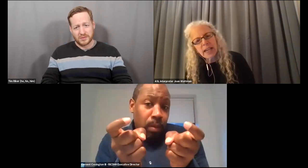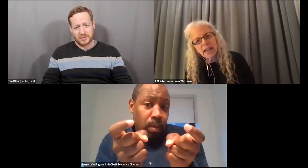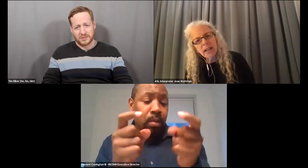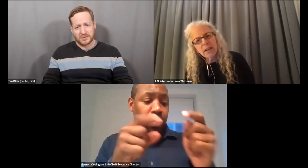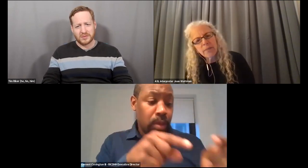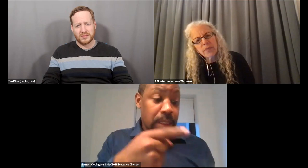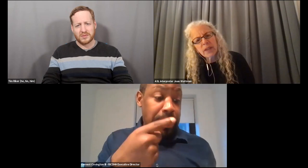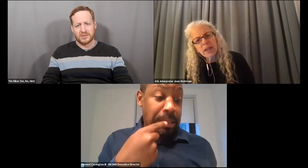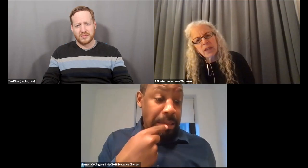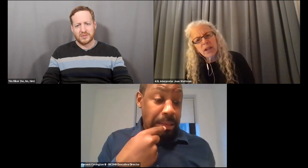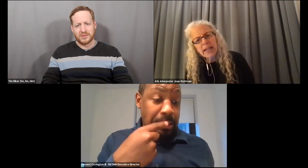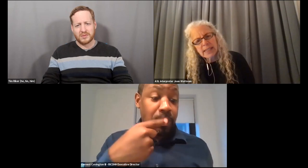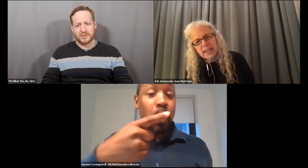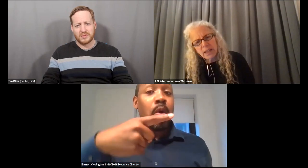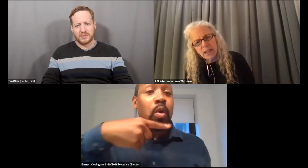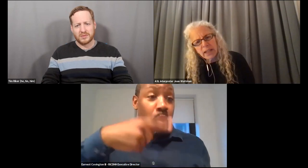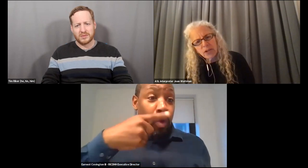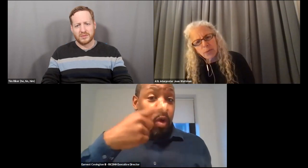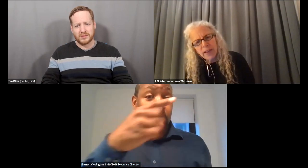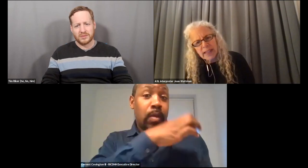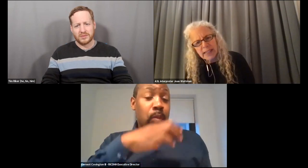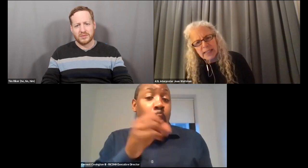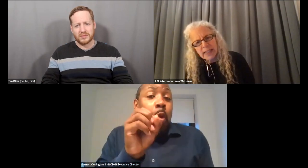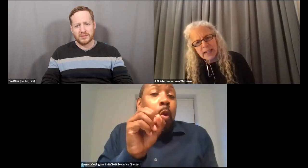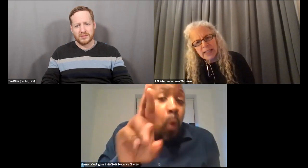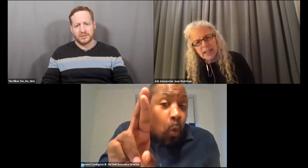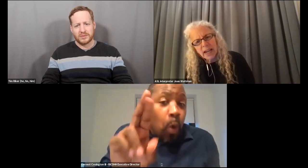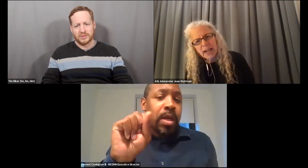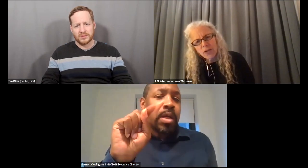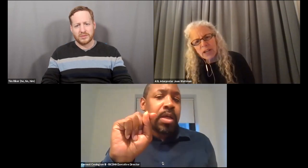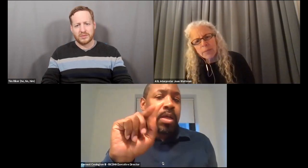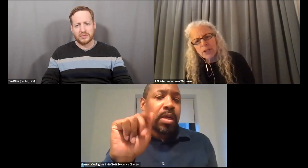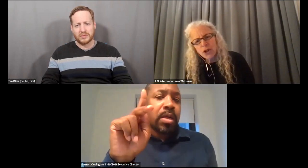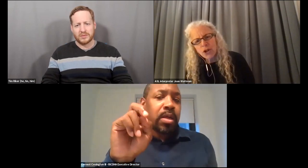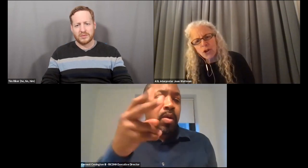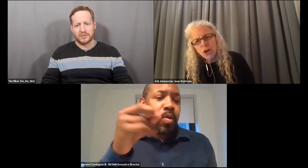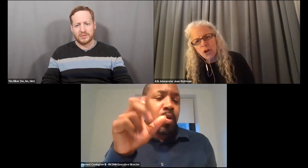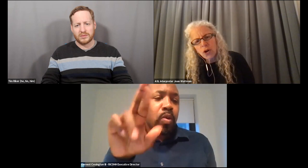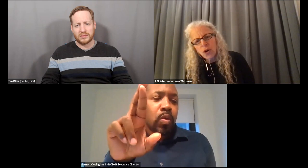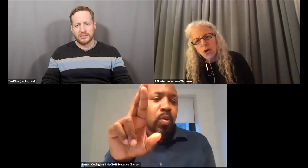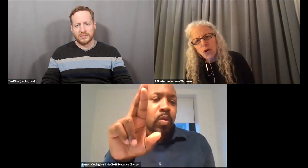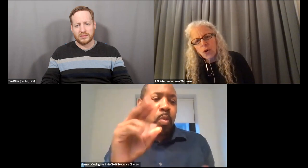saying, I see here in parentheses, it says, a hearing commissioner